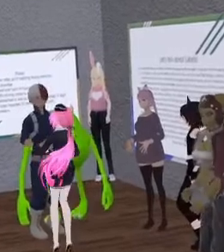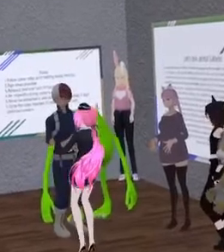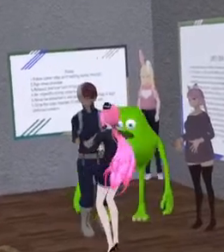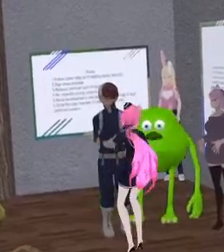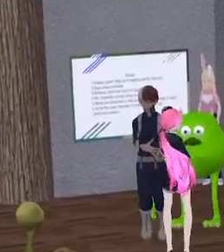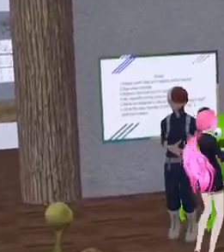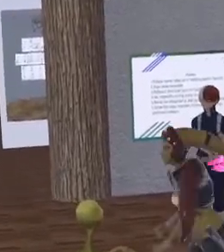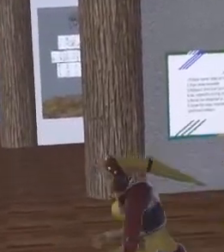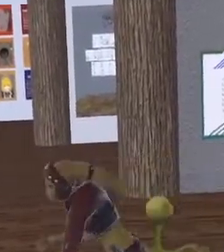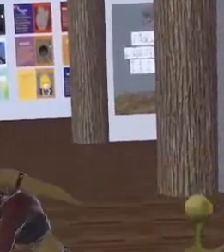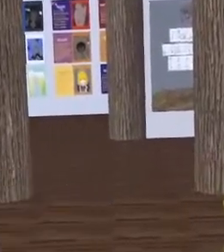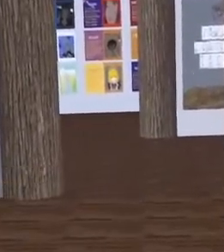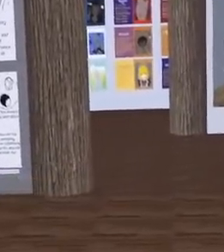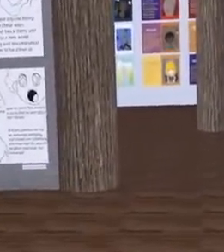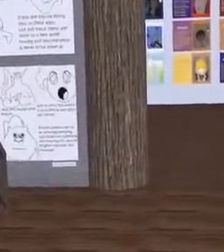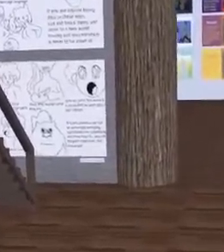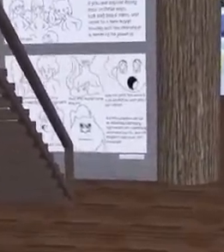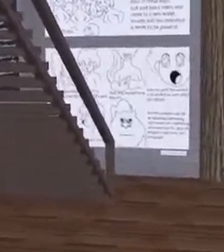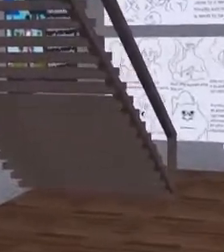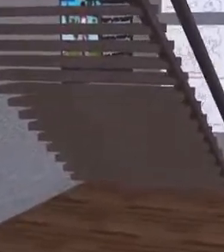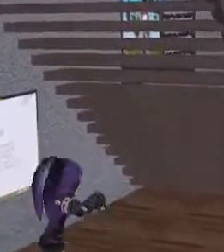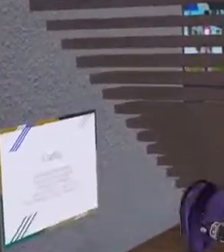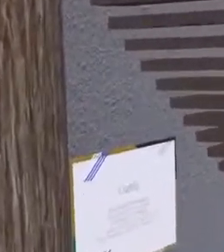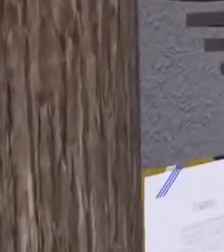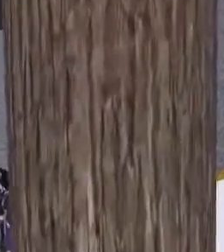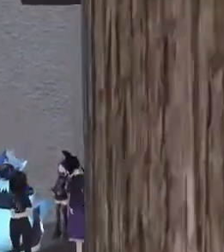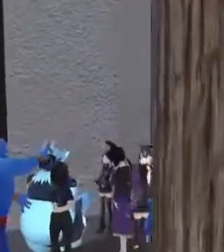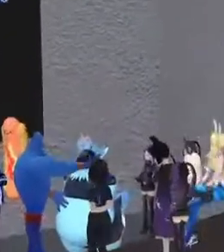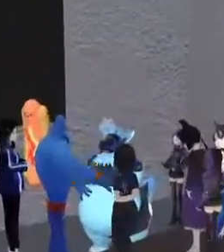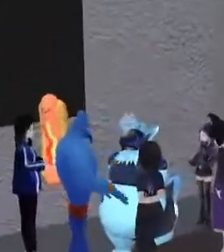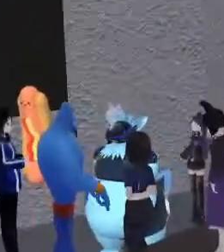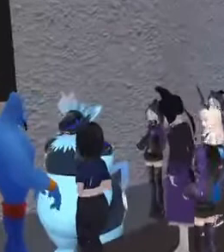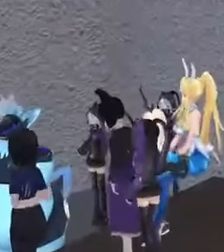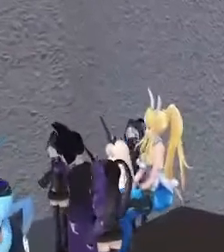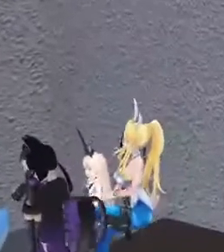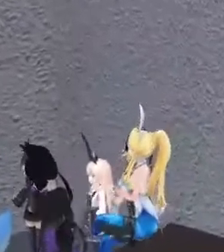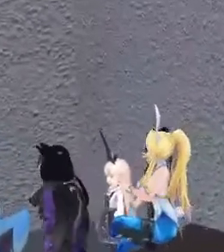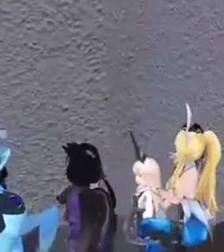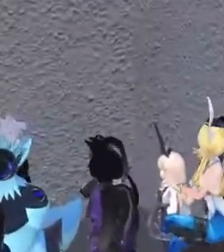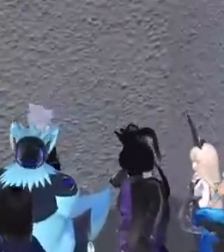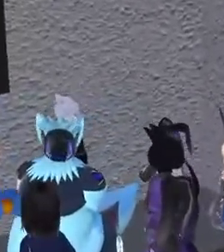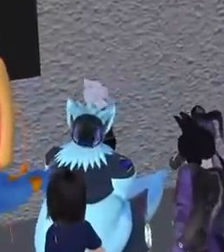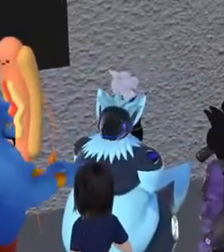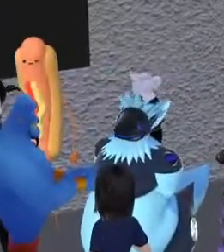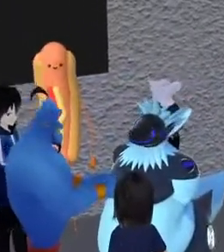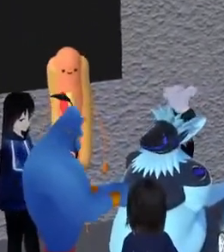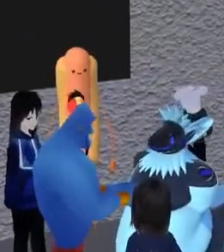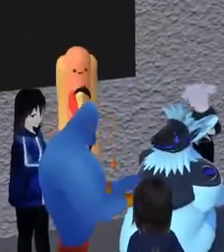and then much later, we started going to be like married for a year. Wait, married for a We year? we could all laugh at Kemi. That'd be You want to hilarious. try practicing